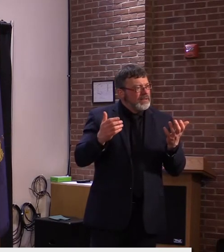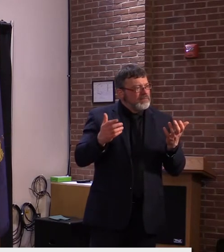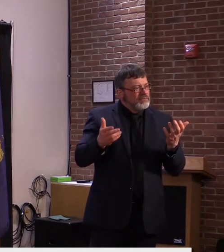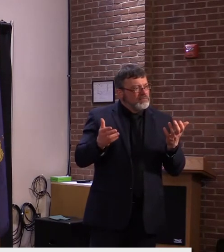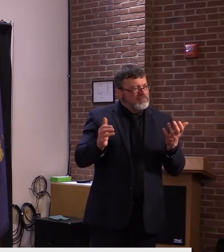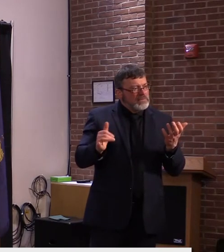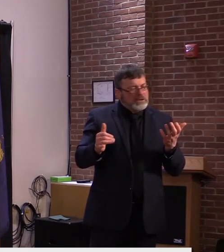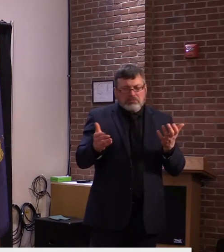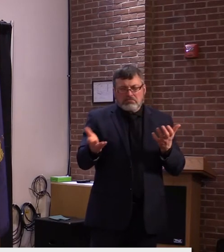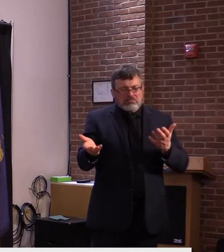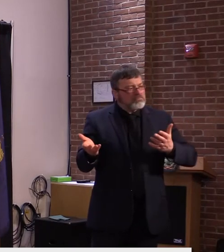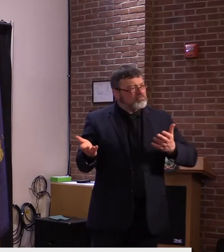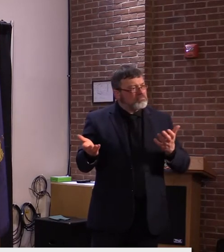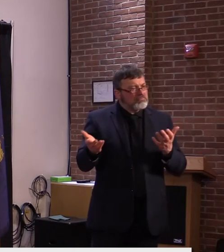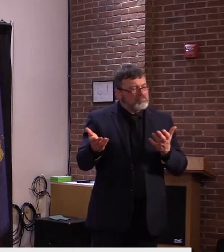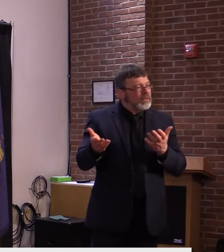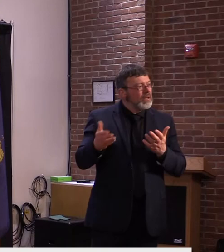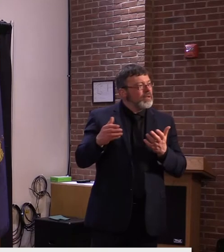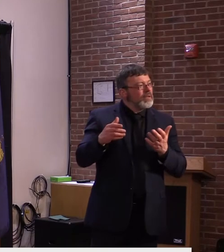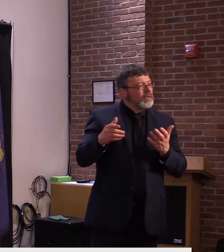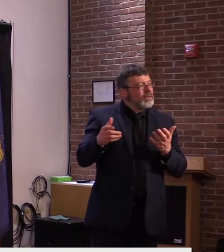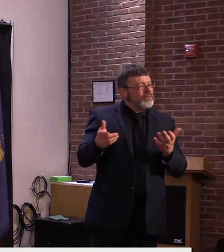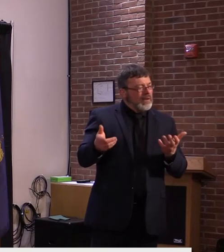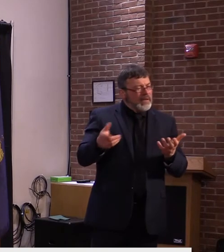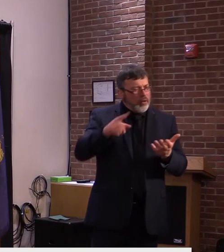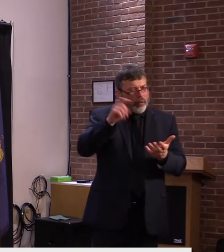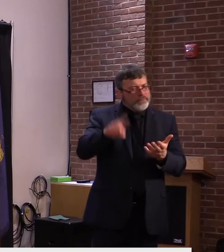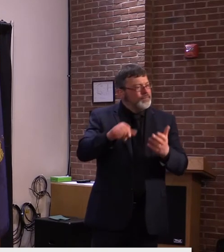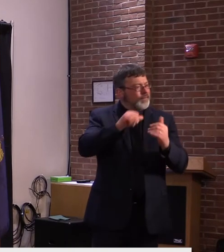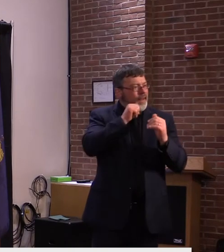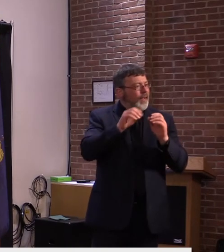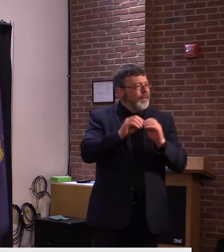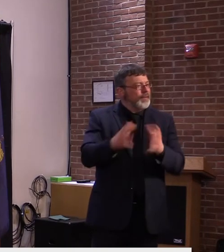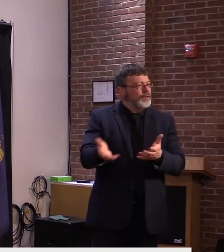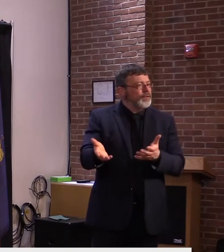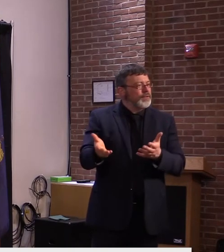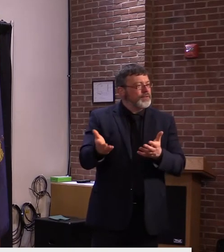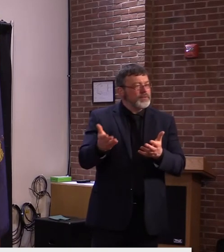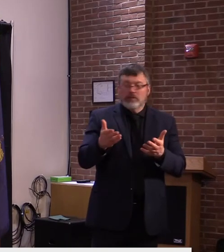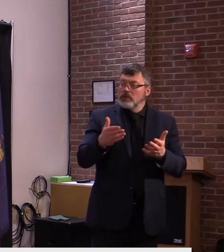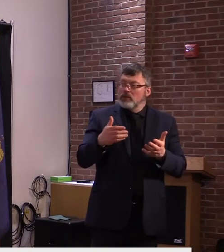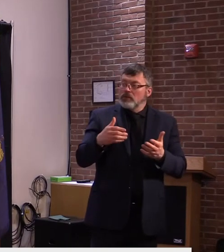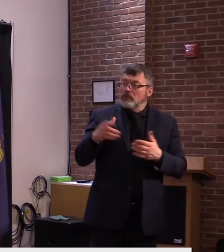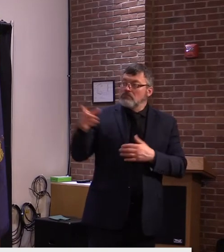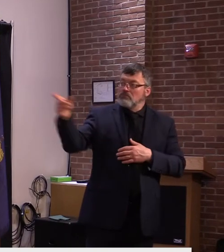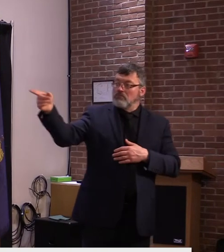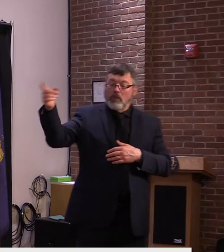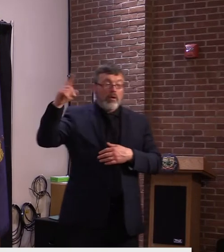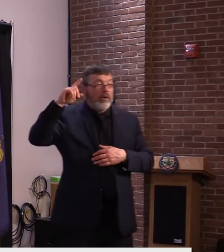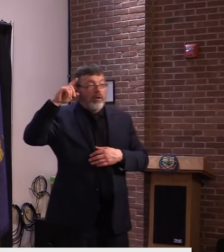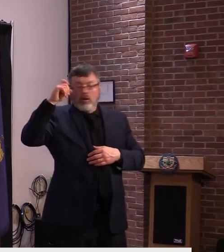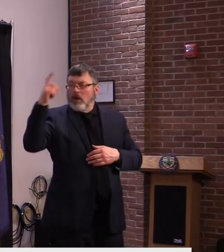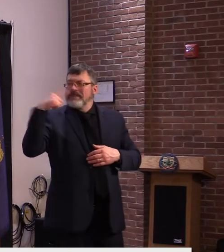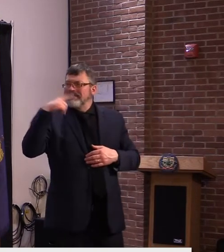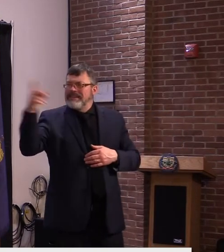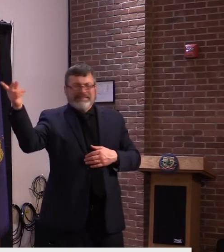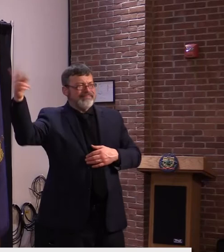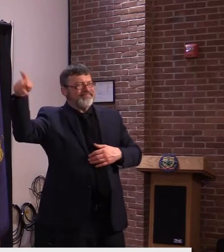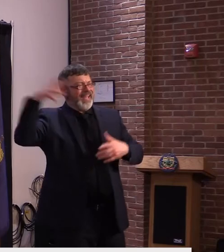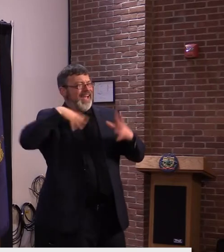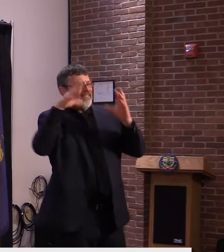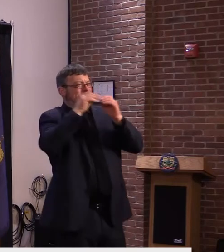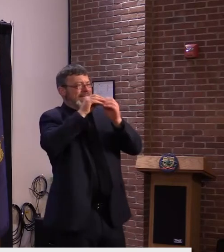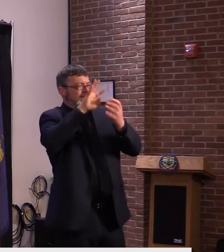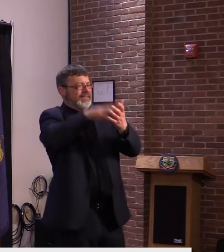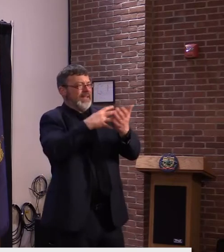I think it's just a scheduled meeting, but I'll let Dr. Levine and Secretary French answer for themselves.